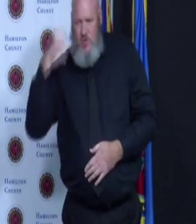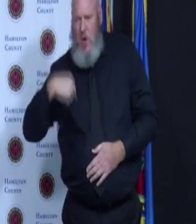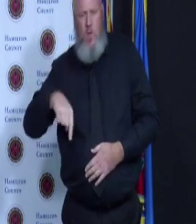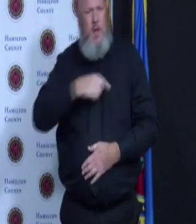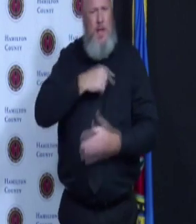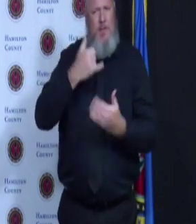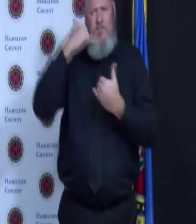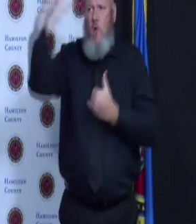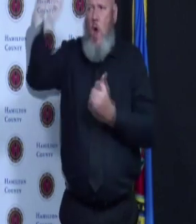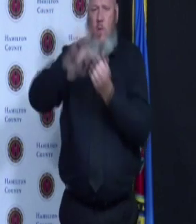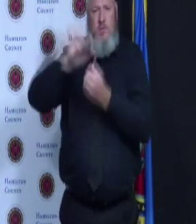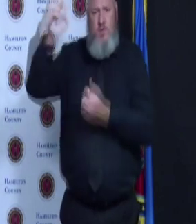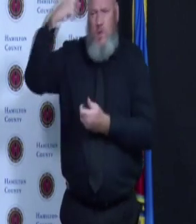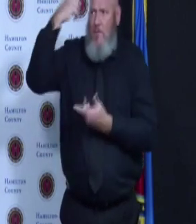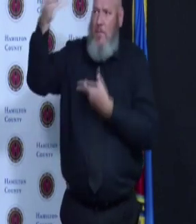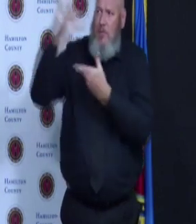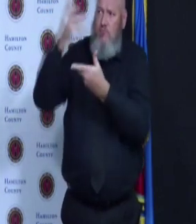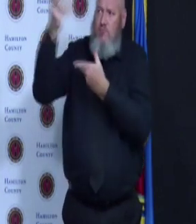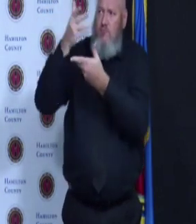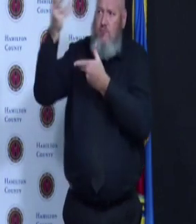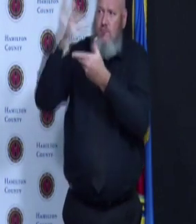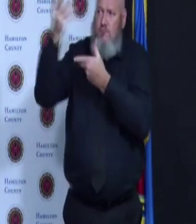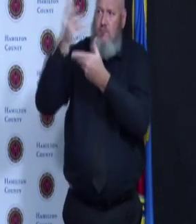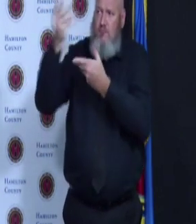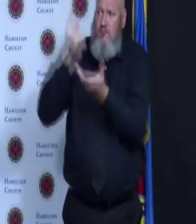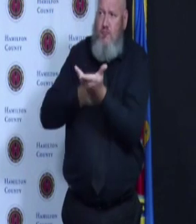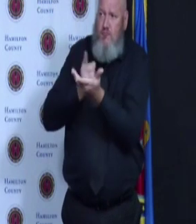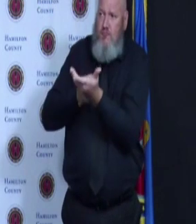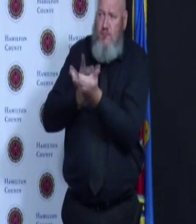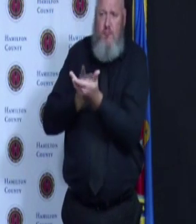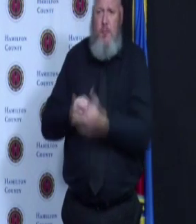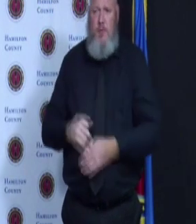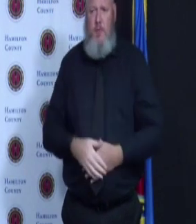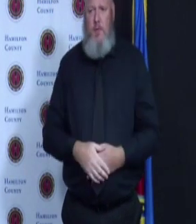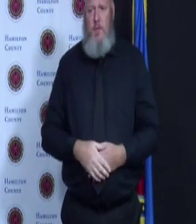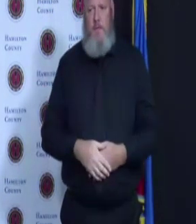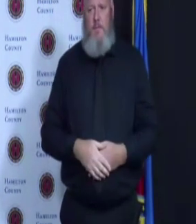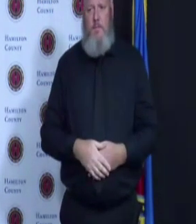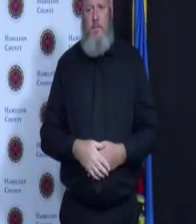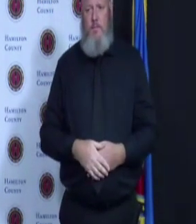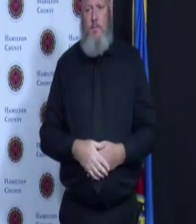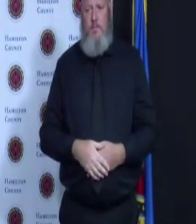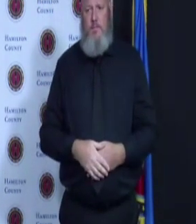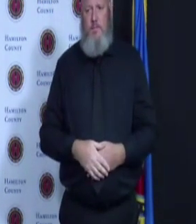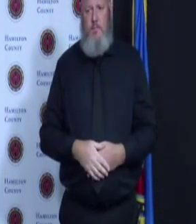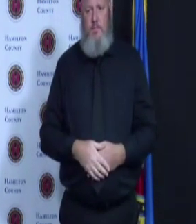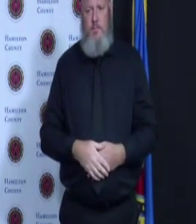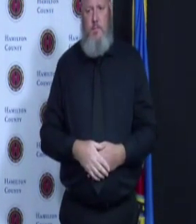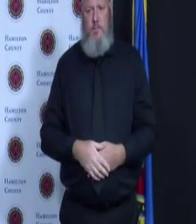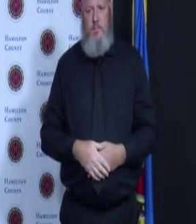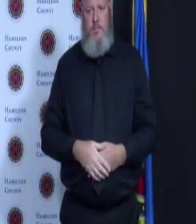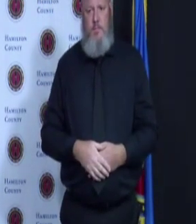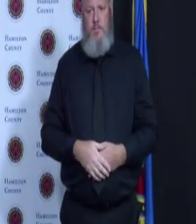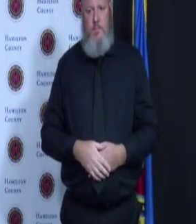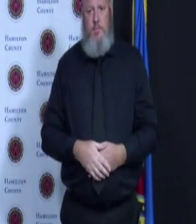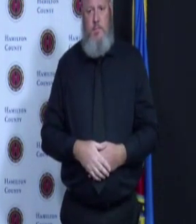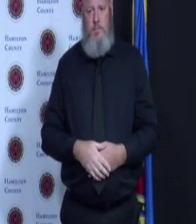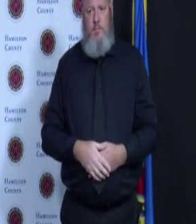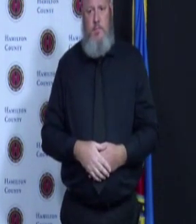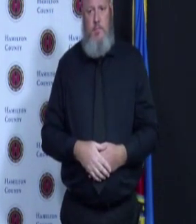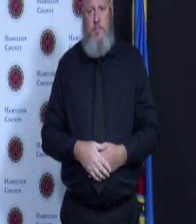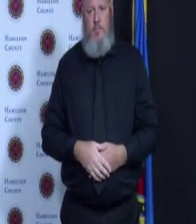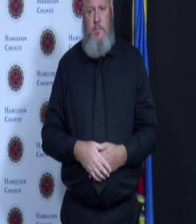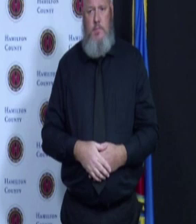application of the stay-at-home order has been very challenging and that our local health department now is